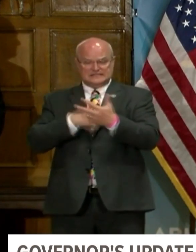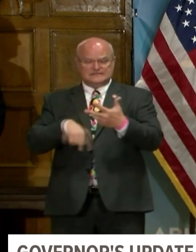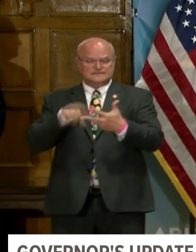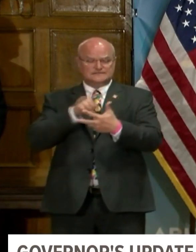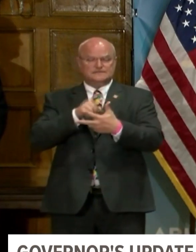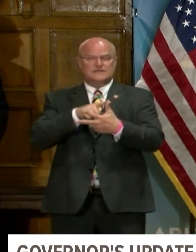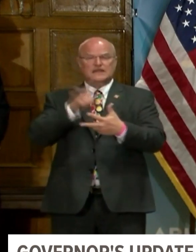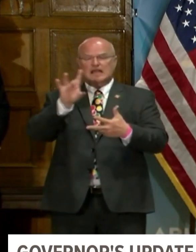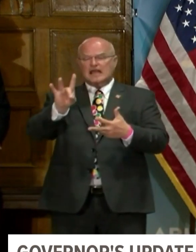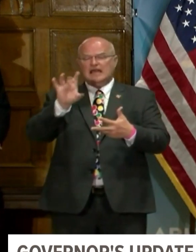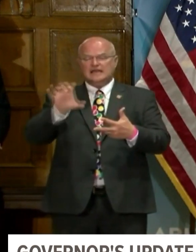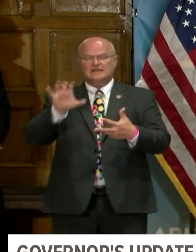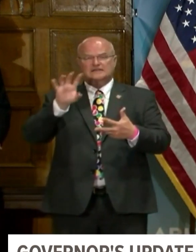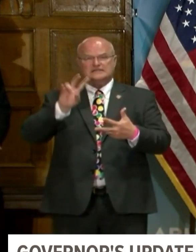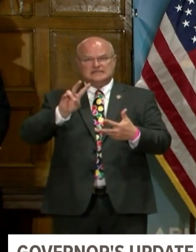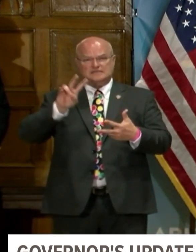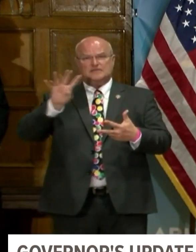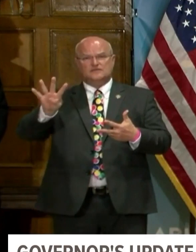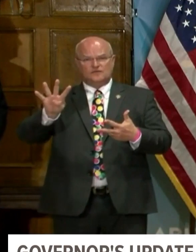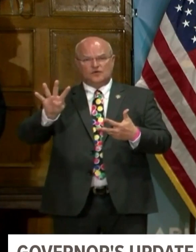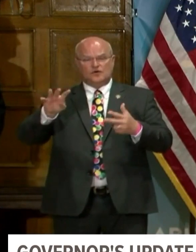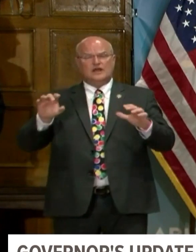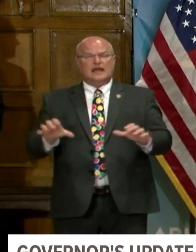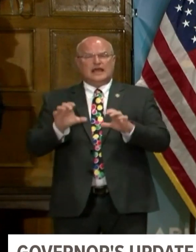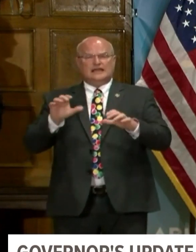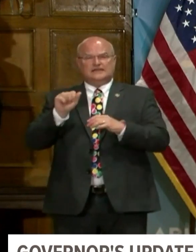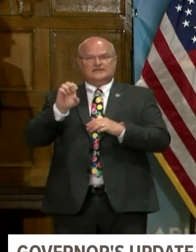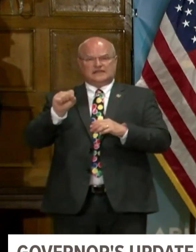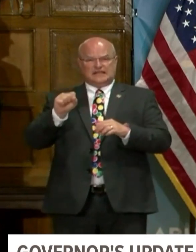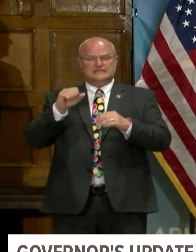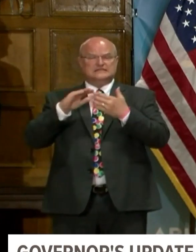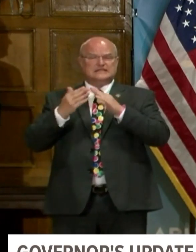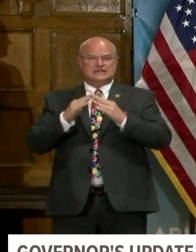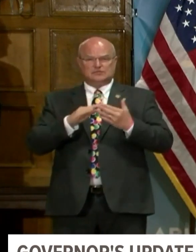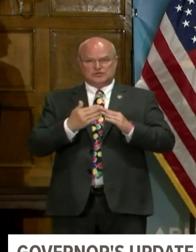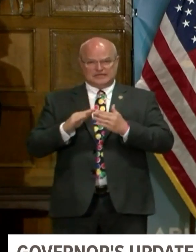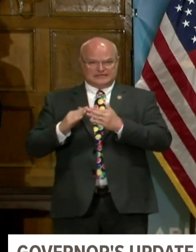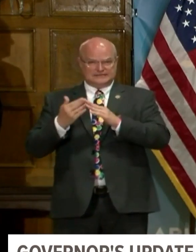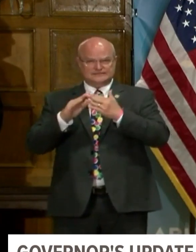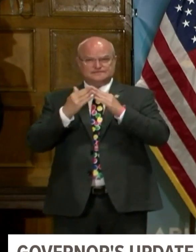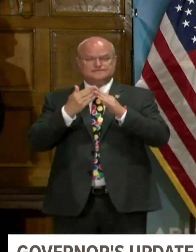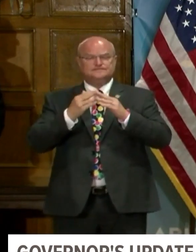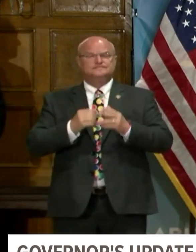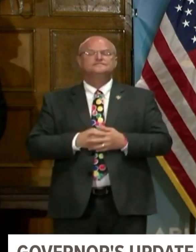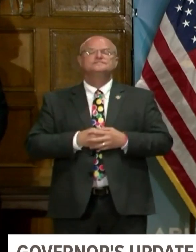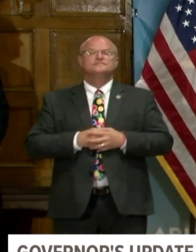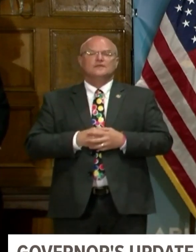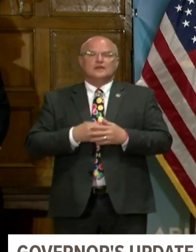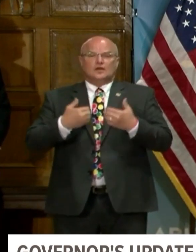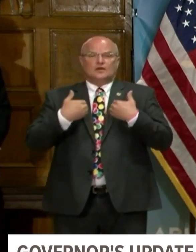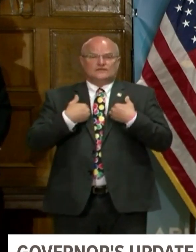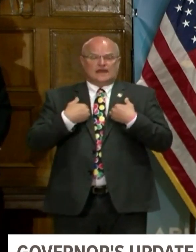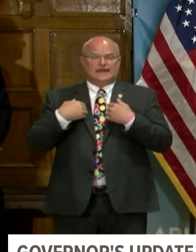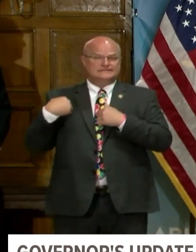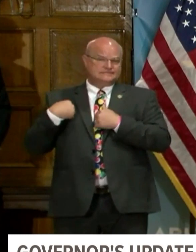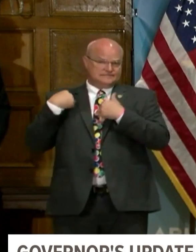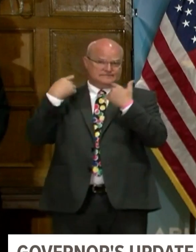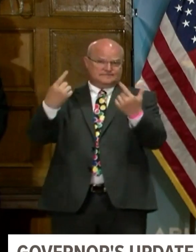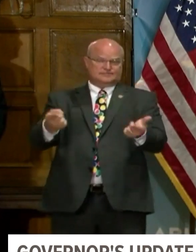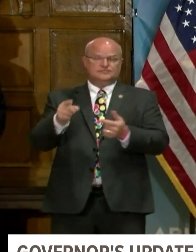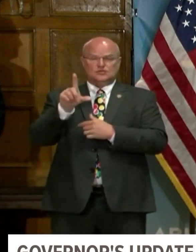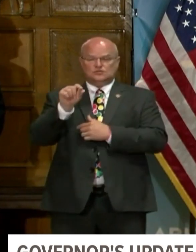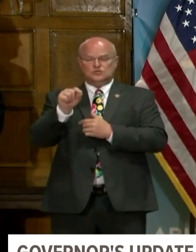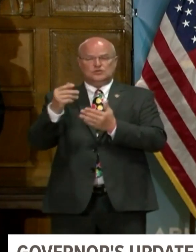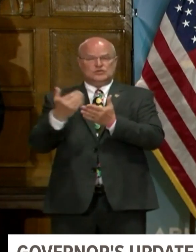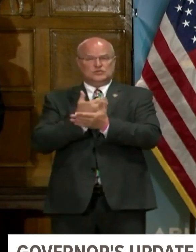facilities, and 874 are active cases in our communities. We have had 20